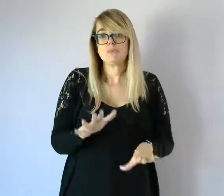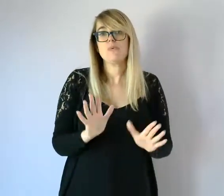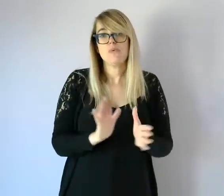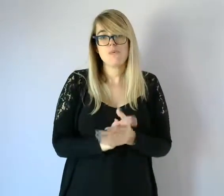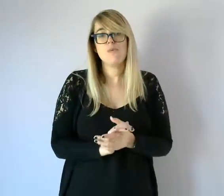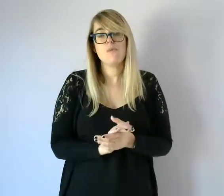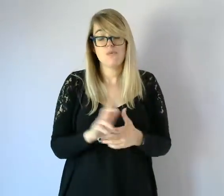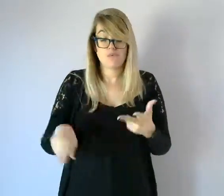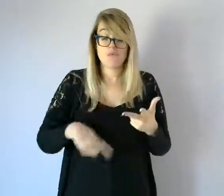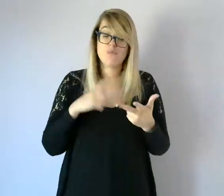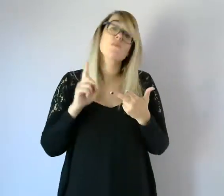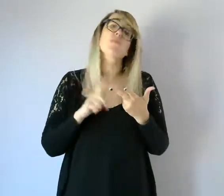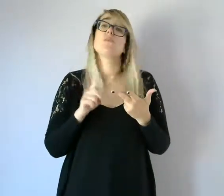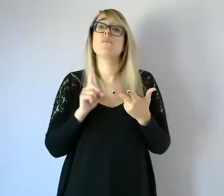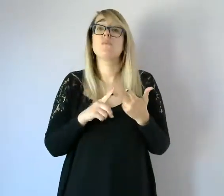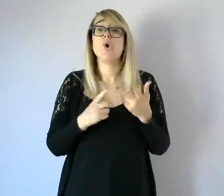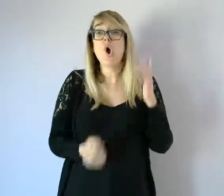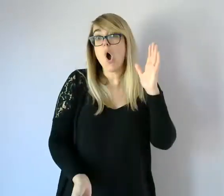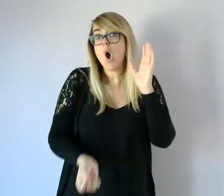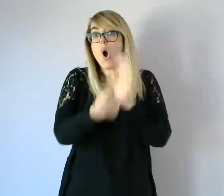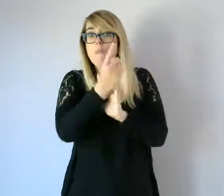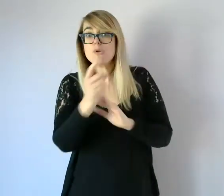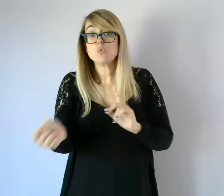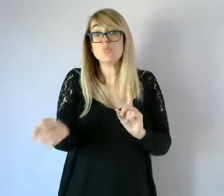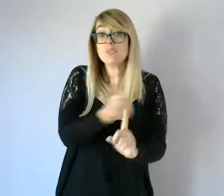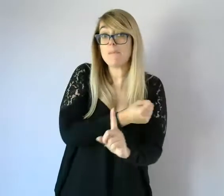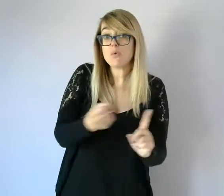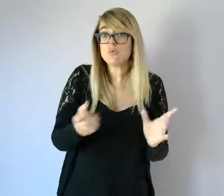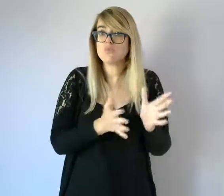3. Opportunistic abuse.